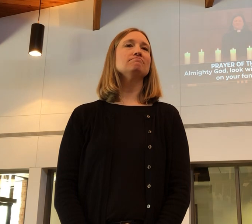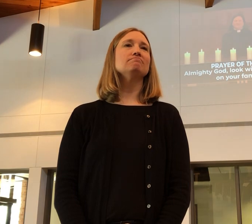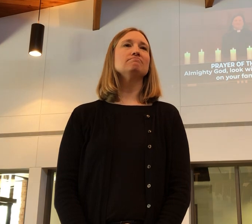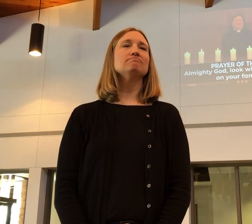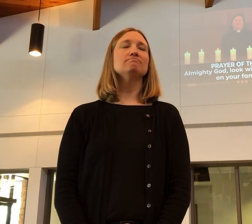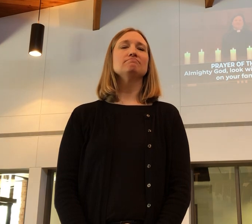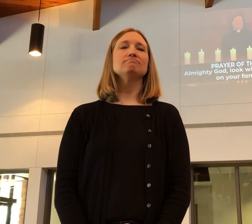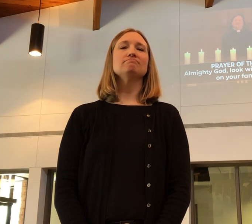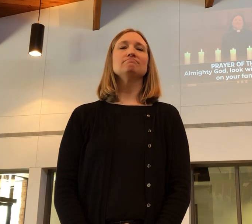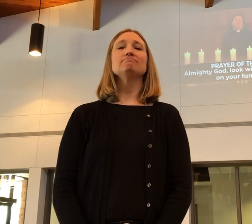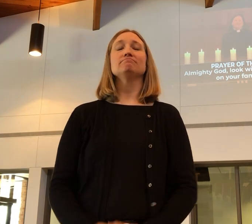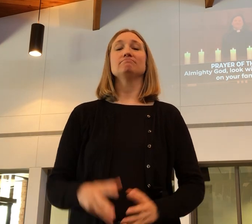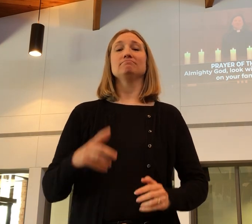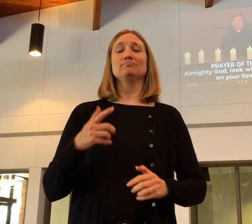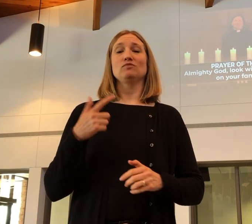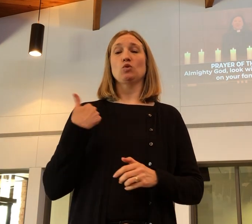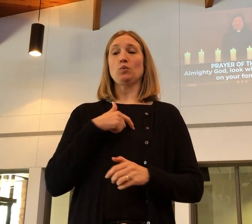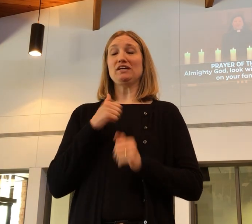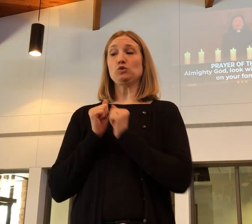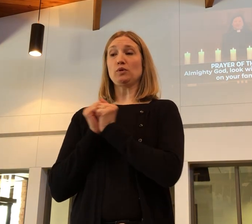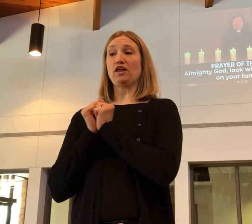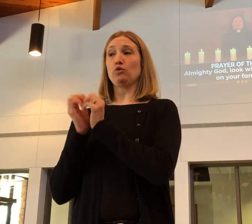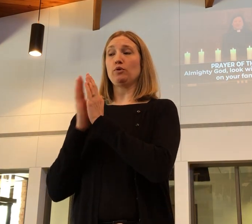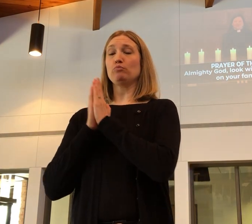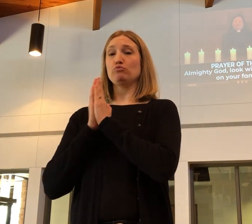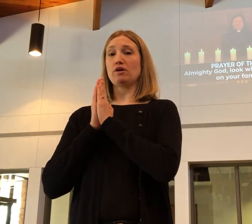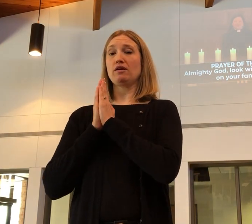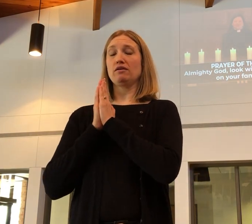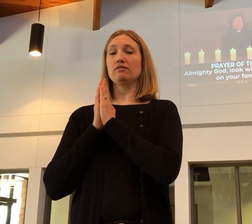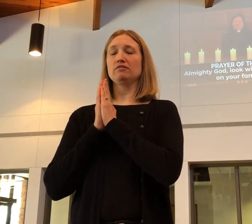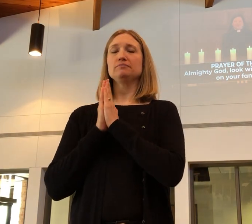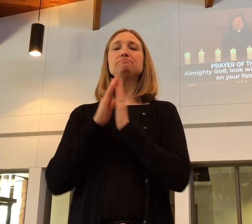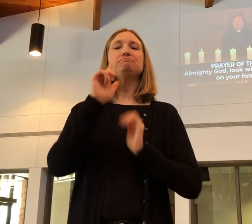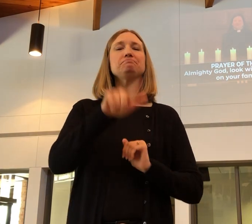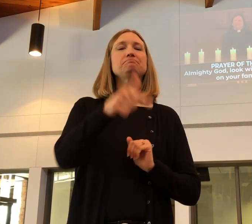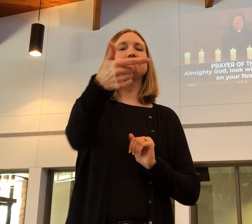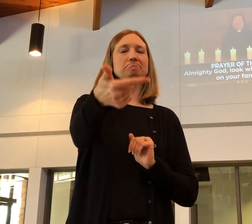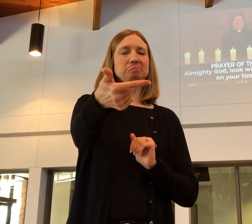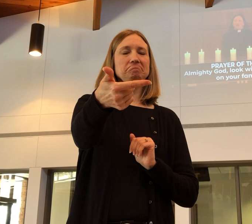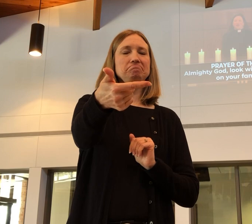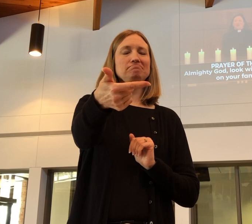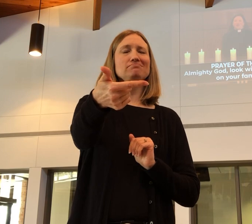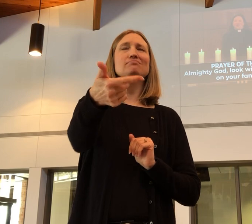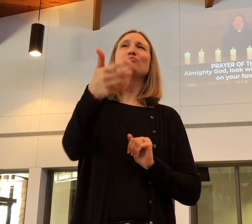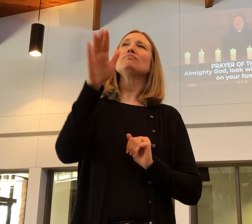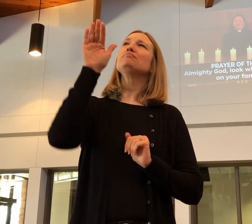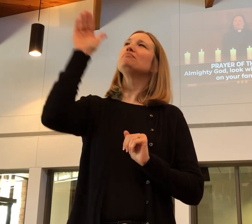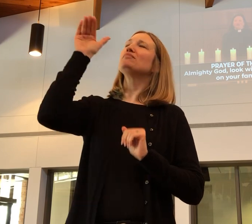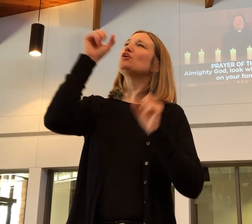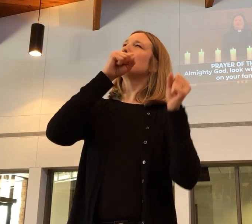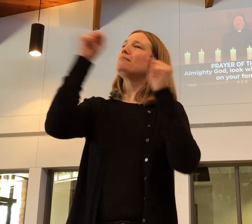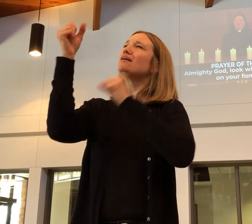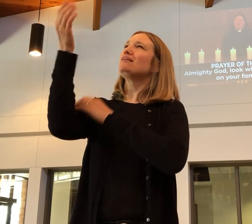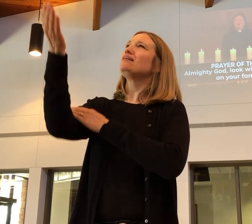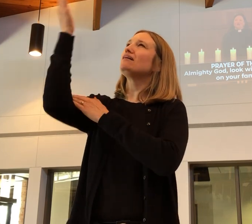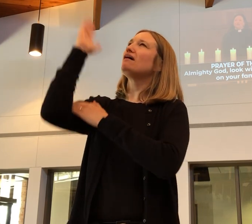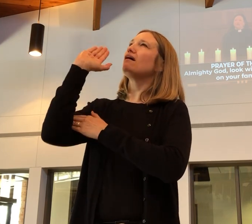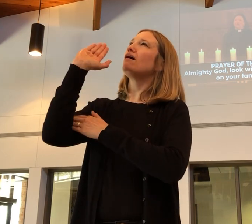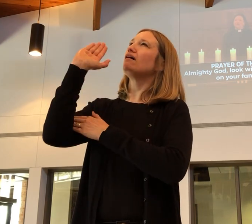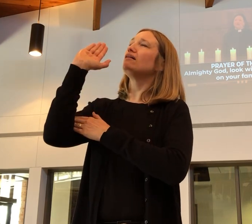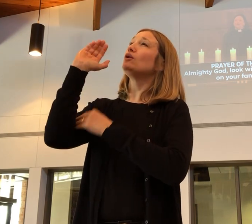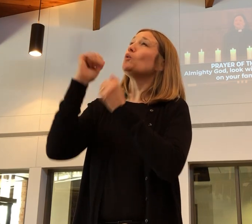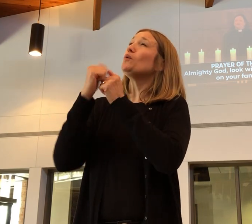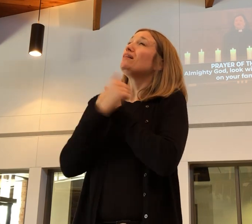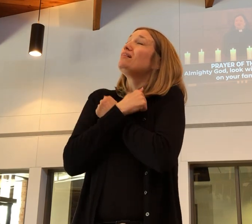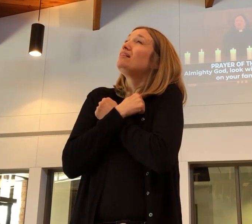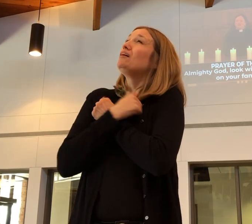Please join me as together we pray our prayer of the day. Almighty God, look with